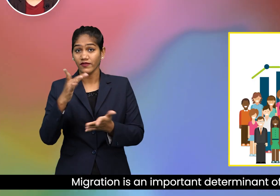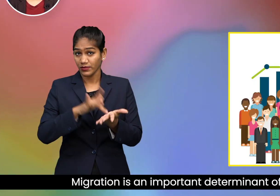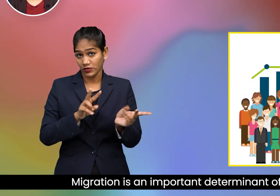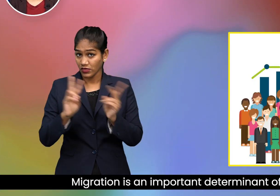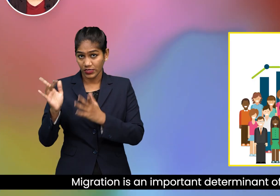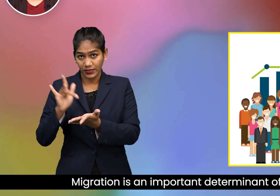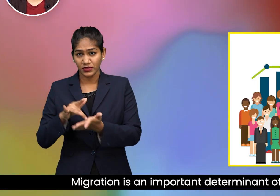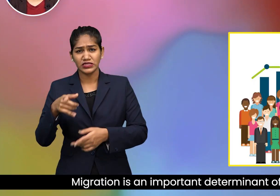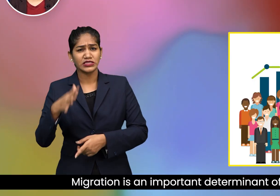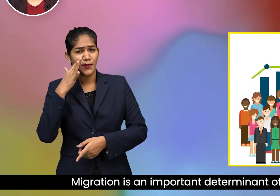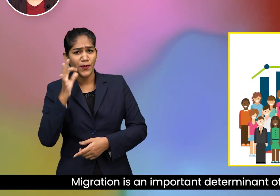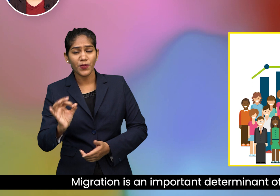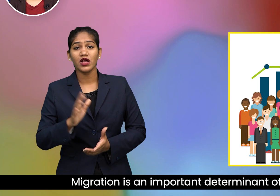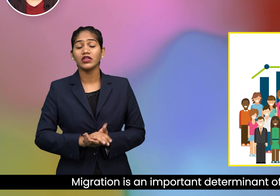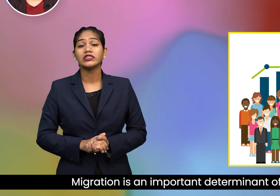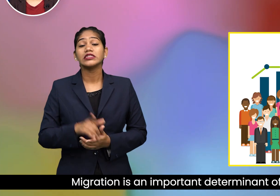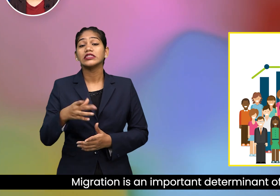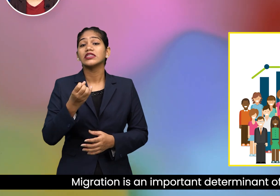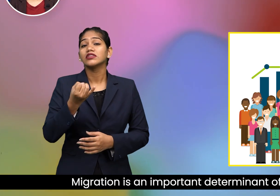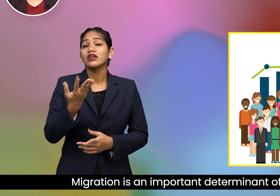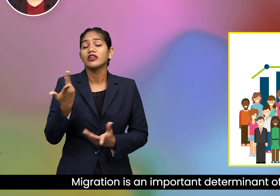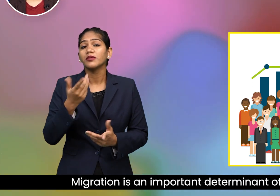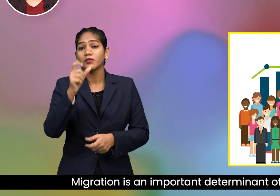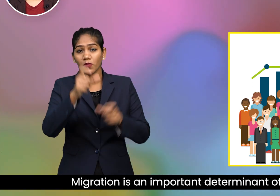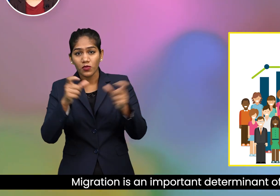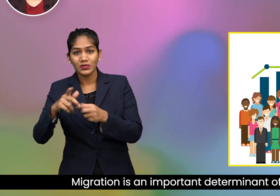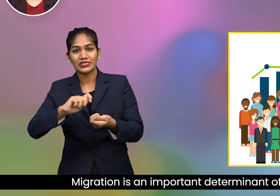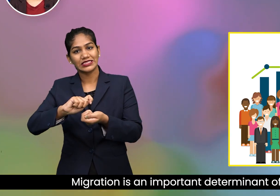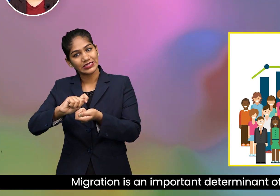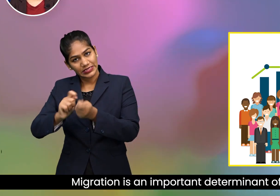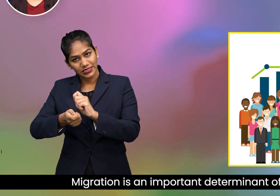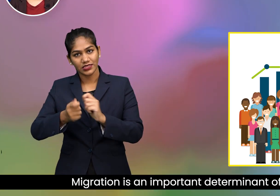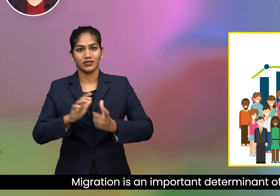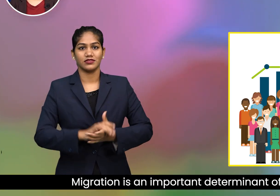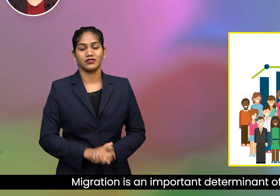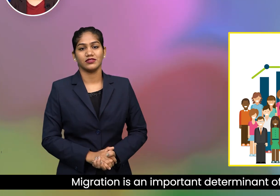Migration is an important determinant of population change.